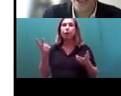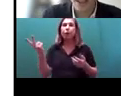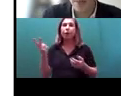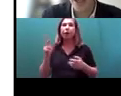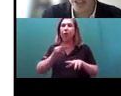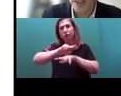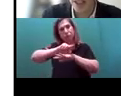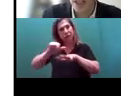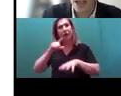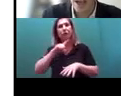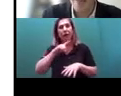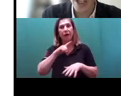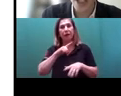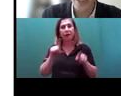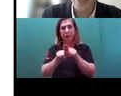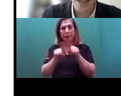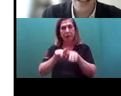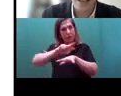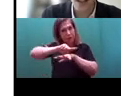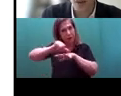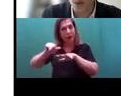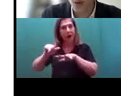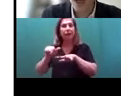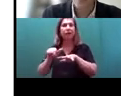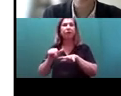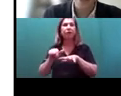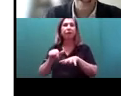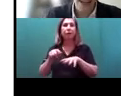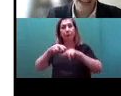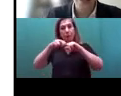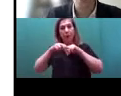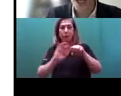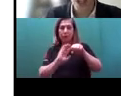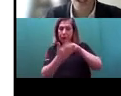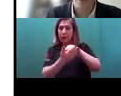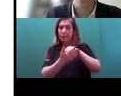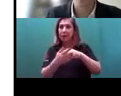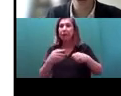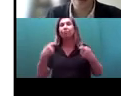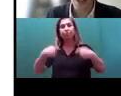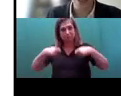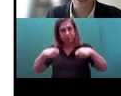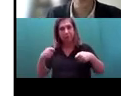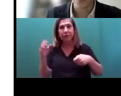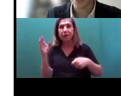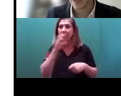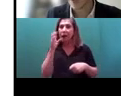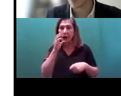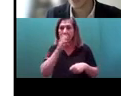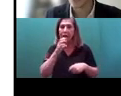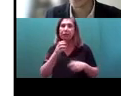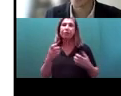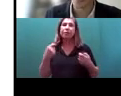during the emergency, emerged the necessity to sustain the wages of farmers and at the same